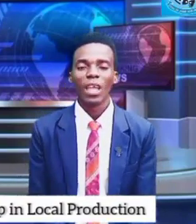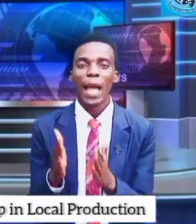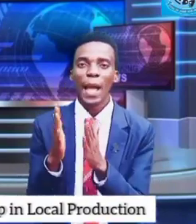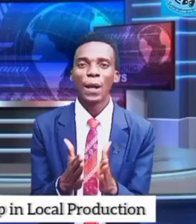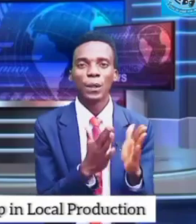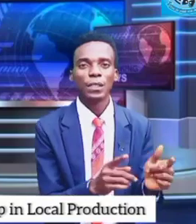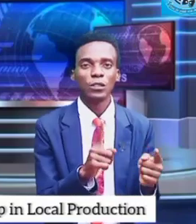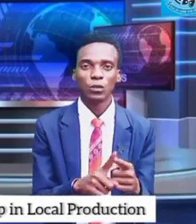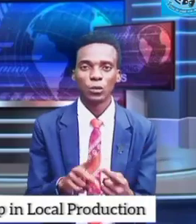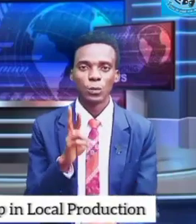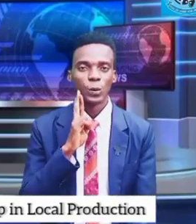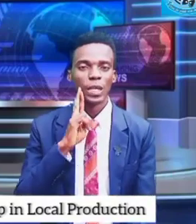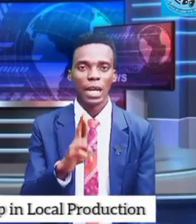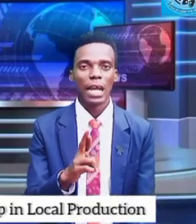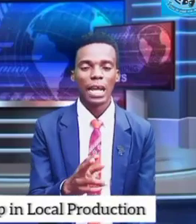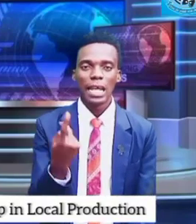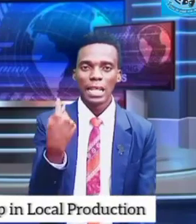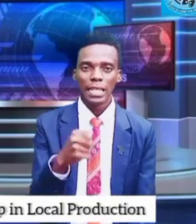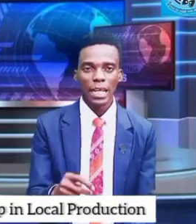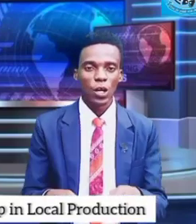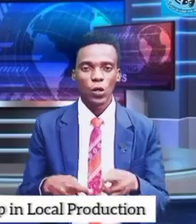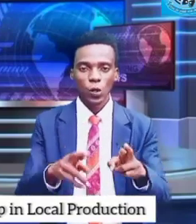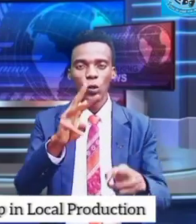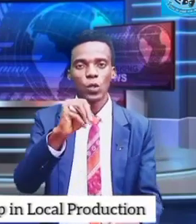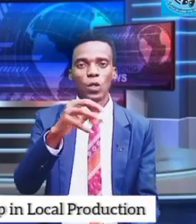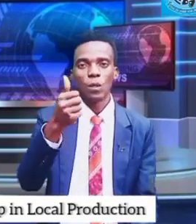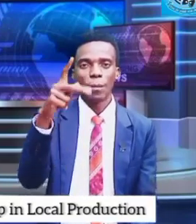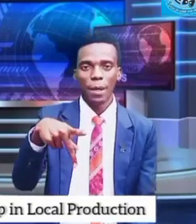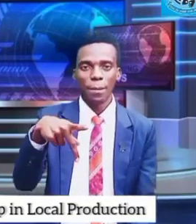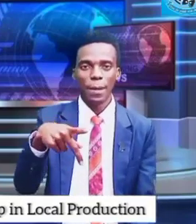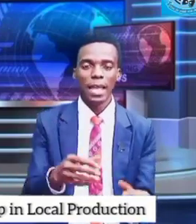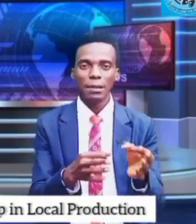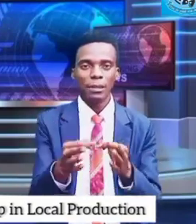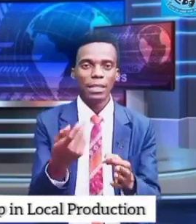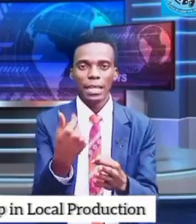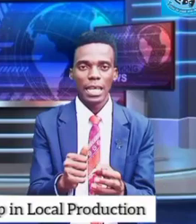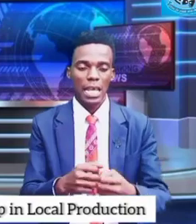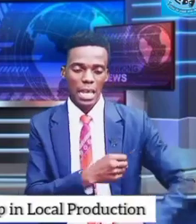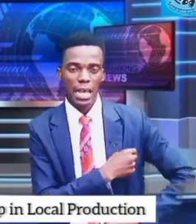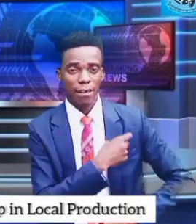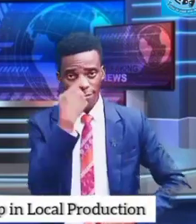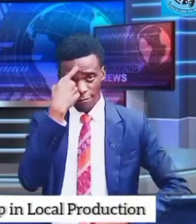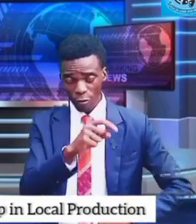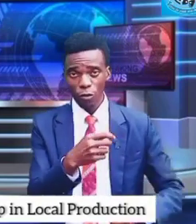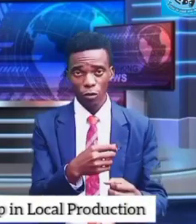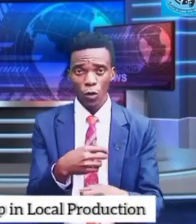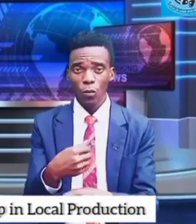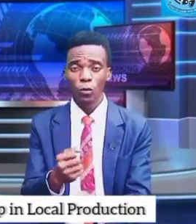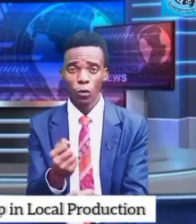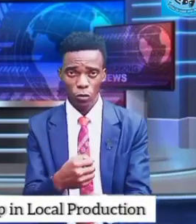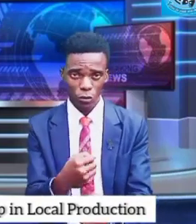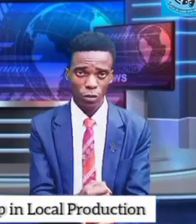According to her, the roadmap stipulates a guide for the production, procurement, and distribution